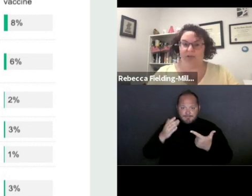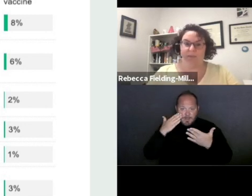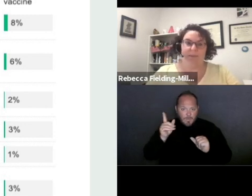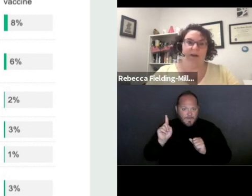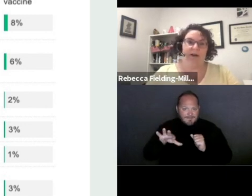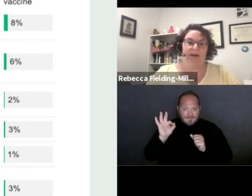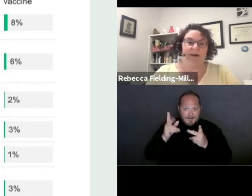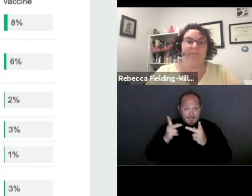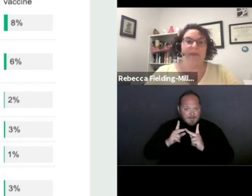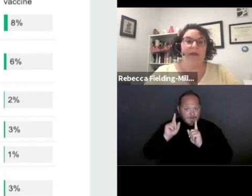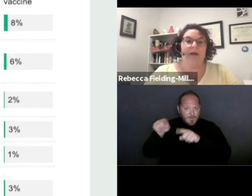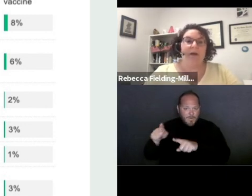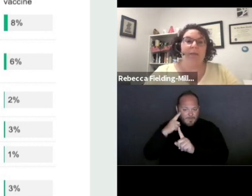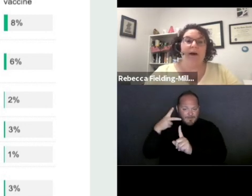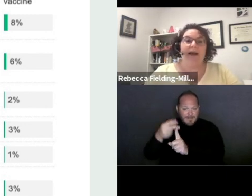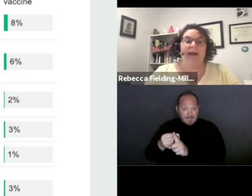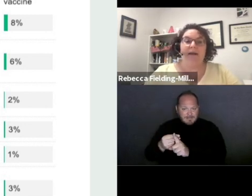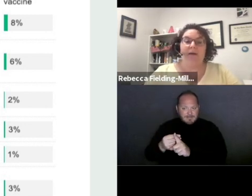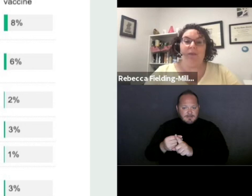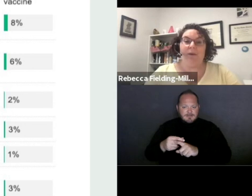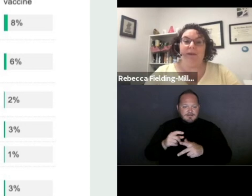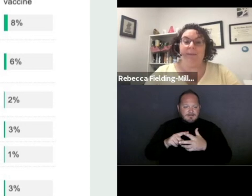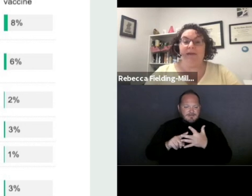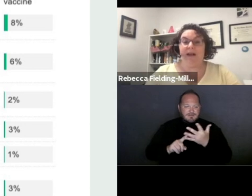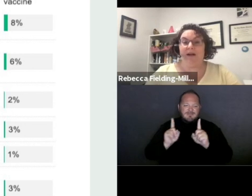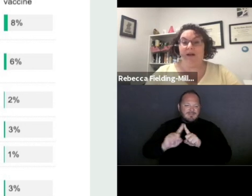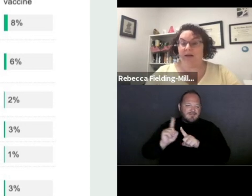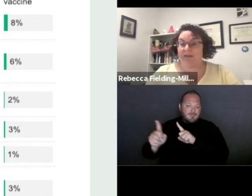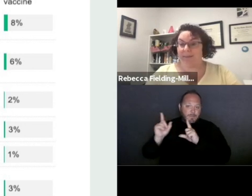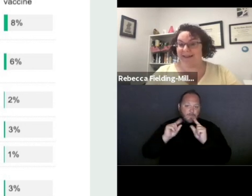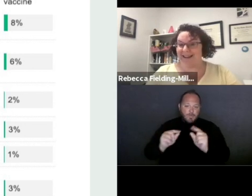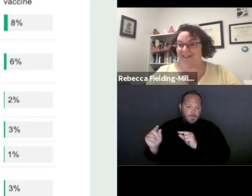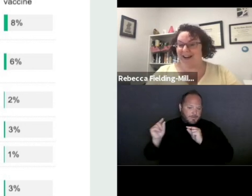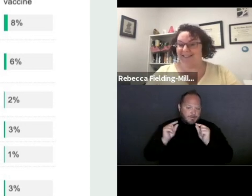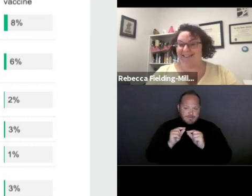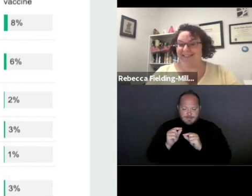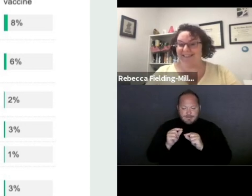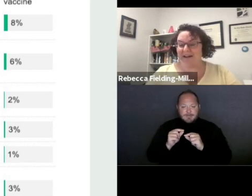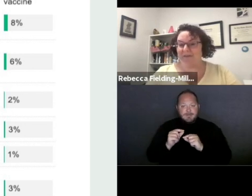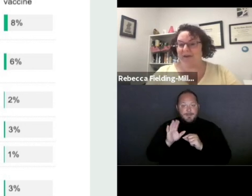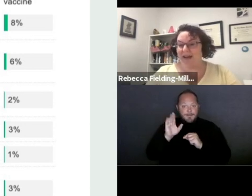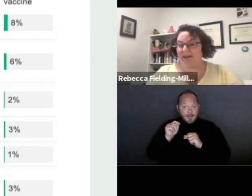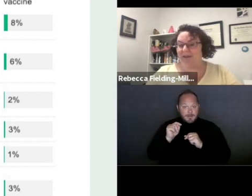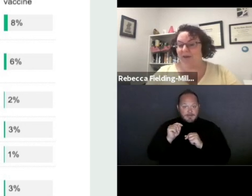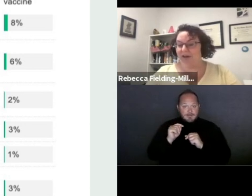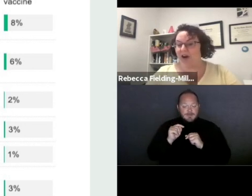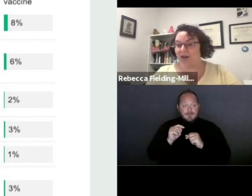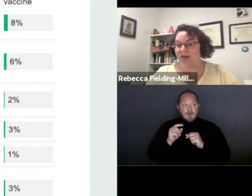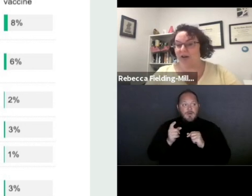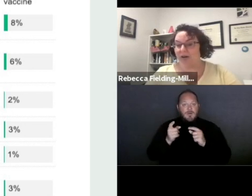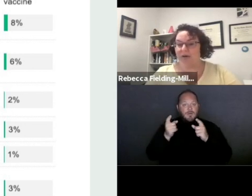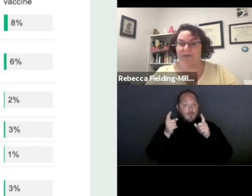of rumors that people hear out here. But when people hear somebody they trust, a friend or